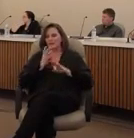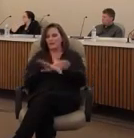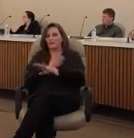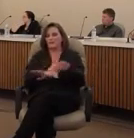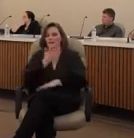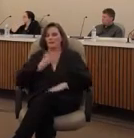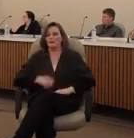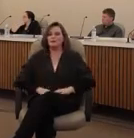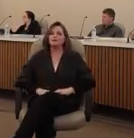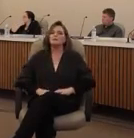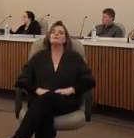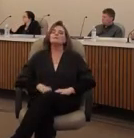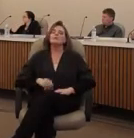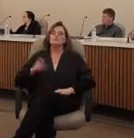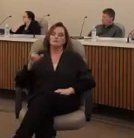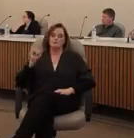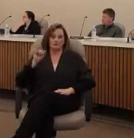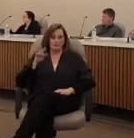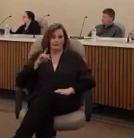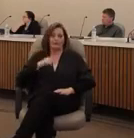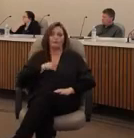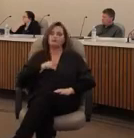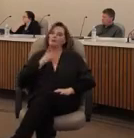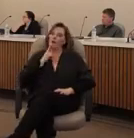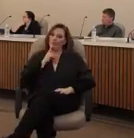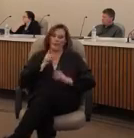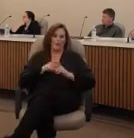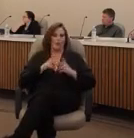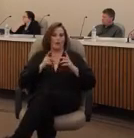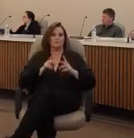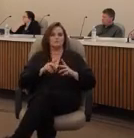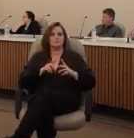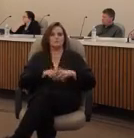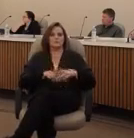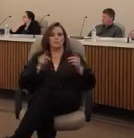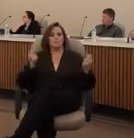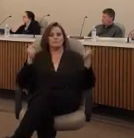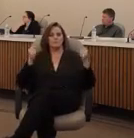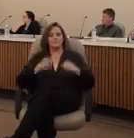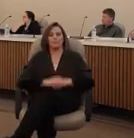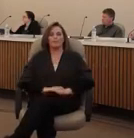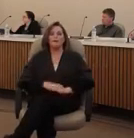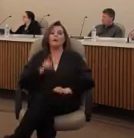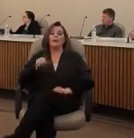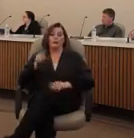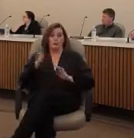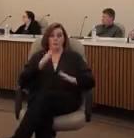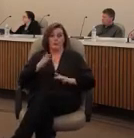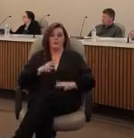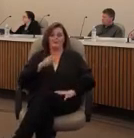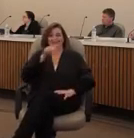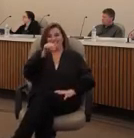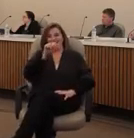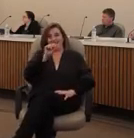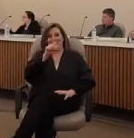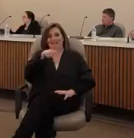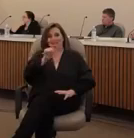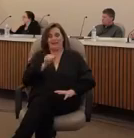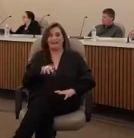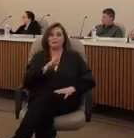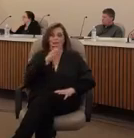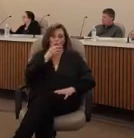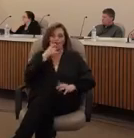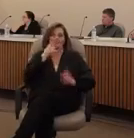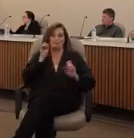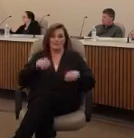should this board grant an approval, they will move very quickly. The plan is to get moving as soon as possible. They will be